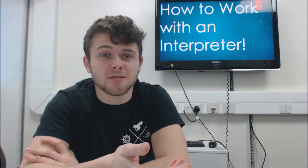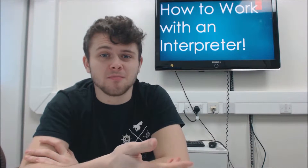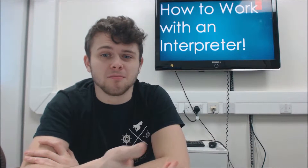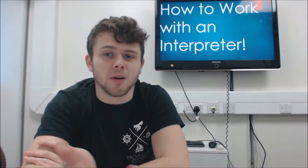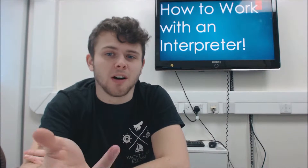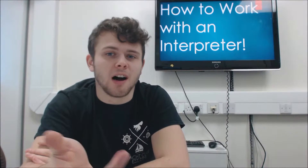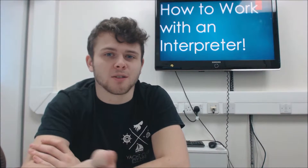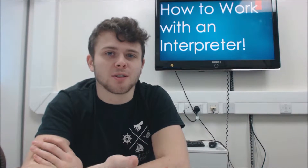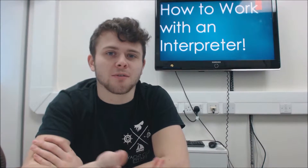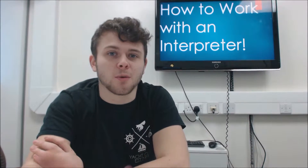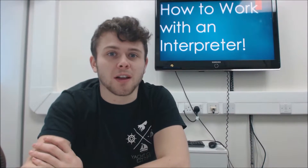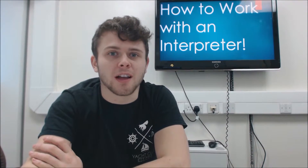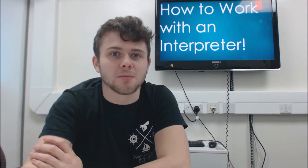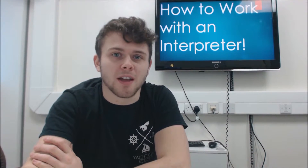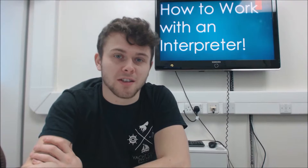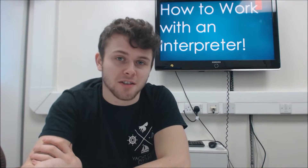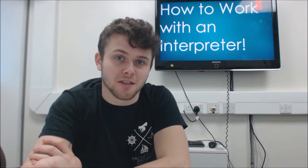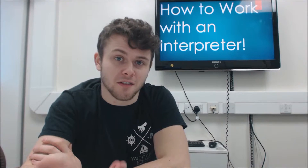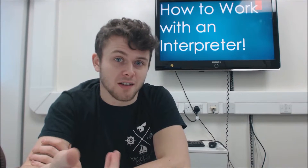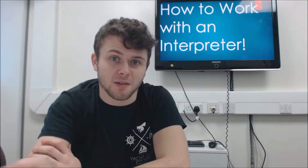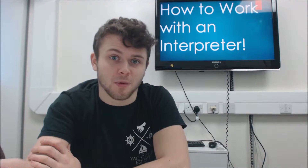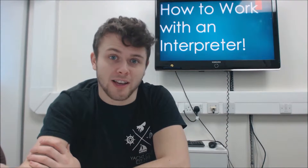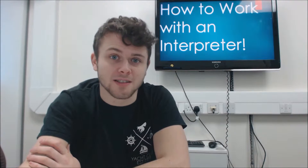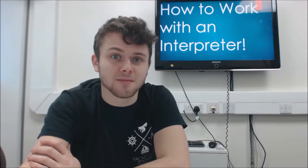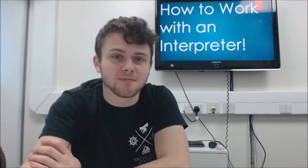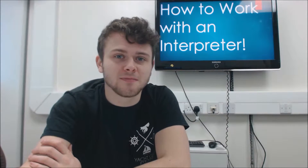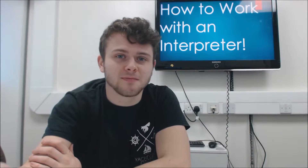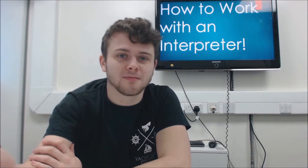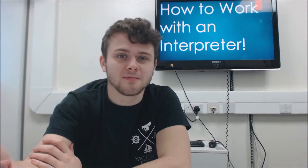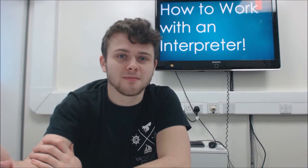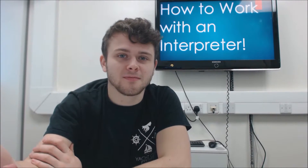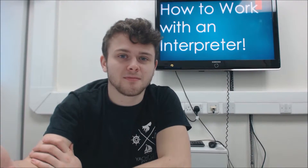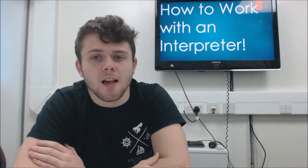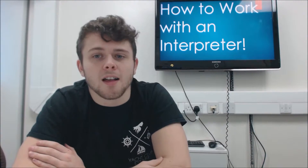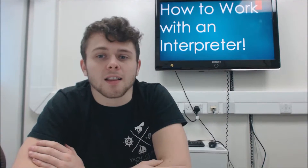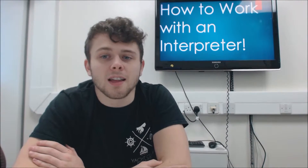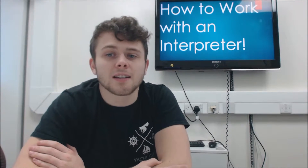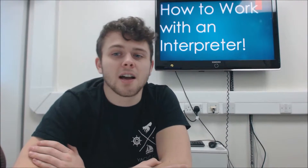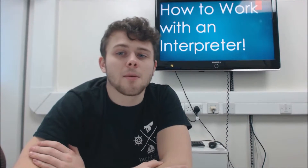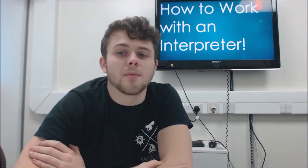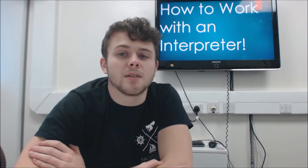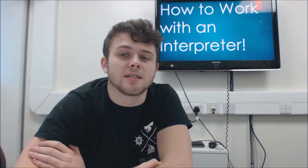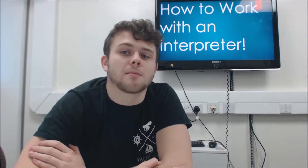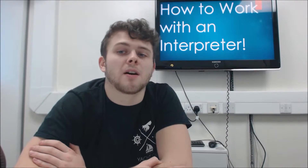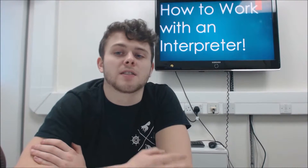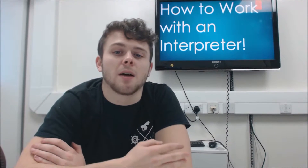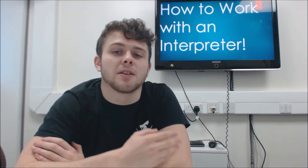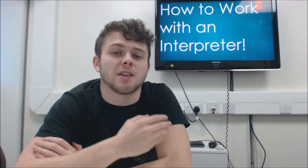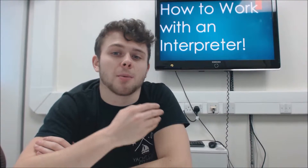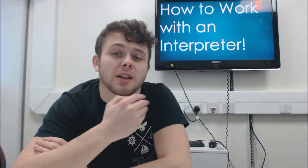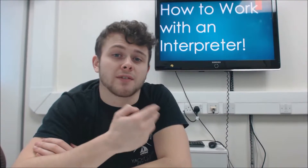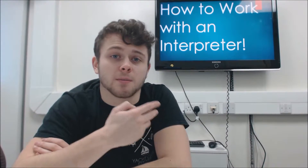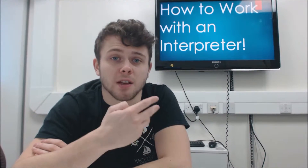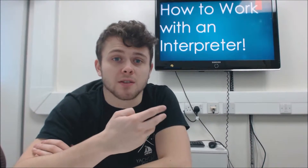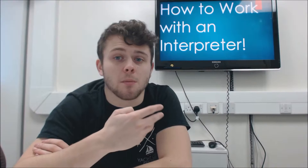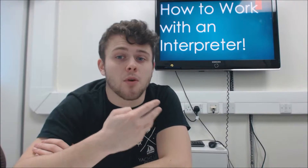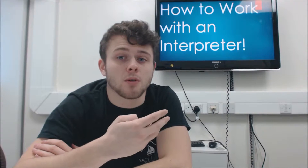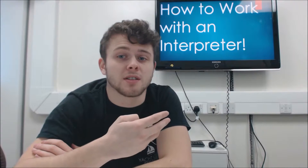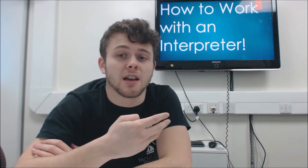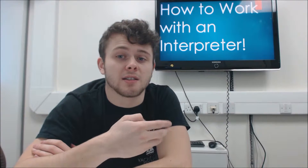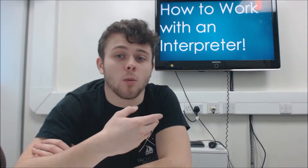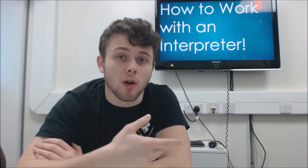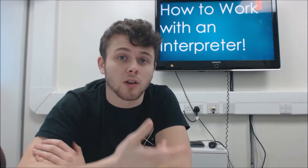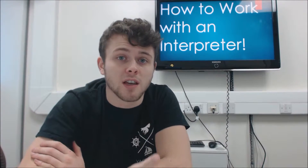at first, but I'll just give a quick explanation as to what it is. Lag time is the amount of time the interpreter gives themselves